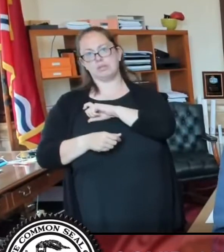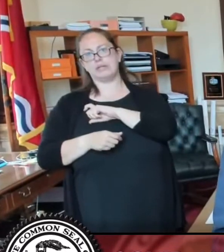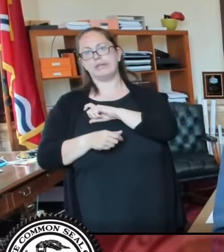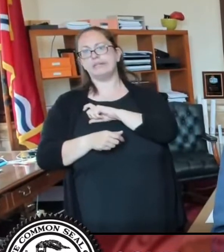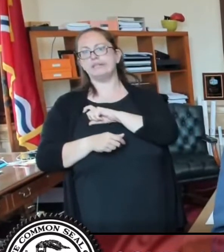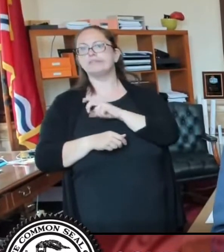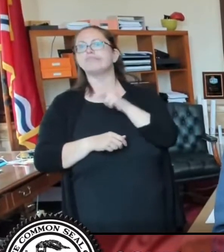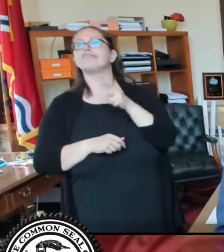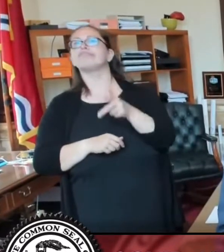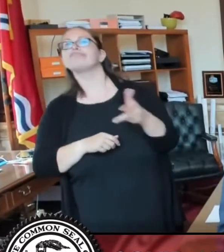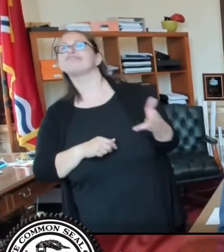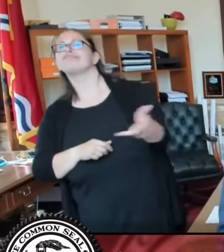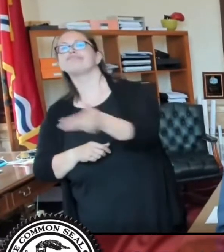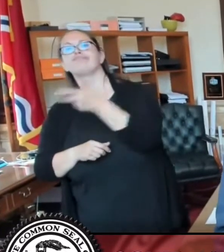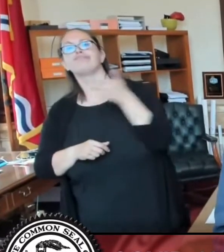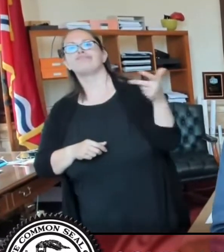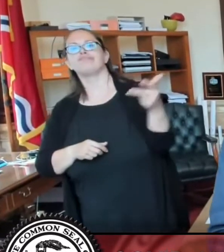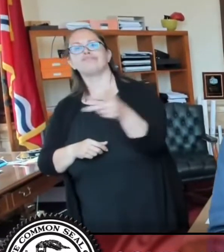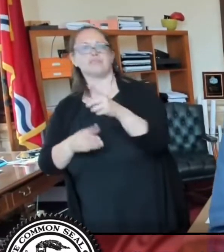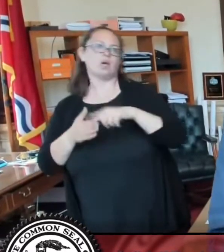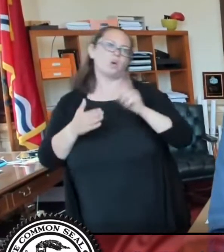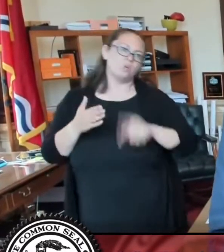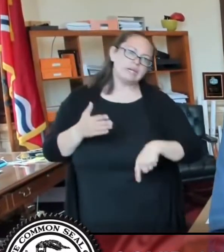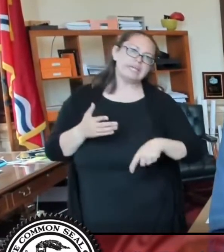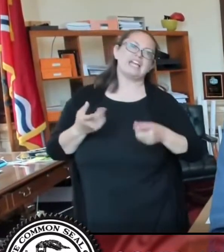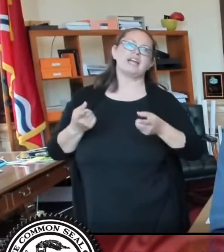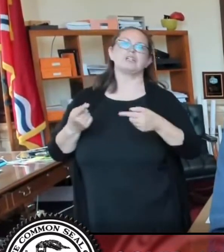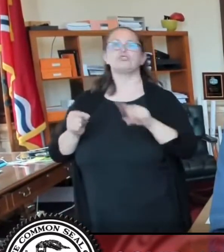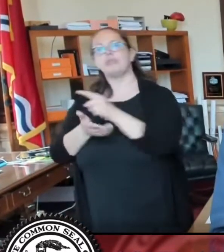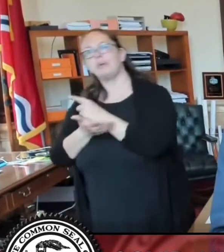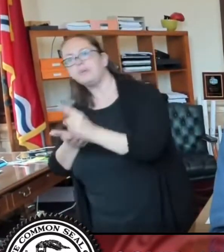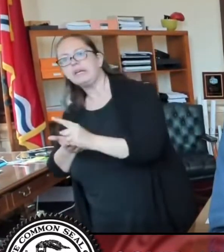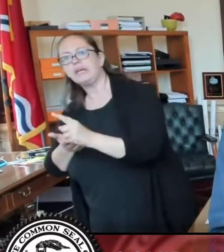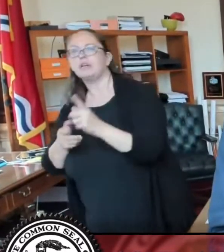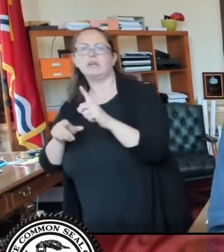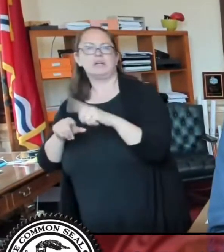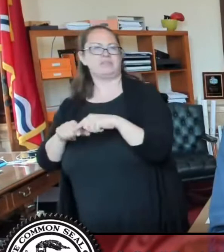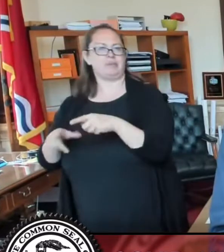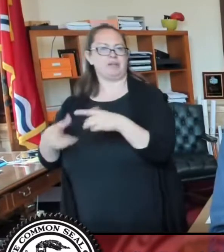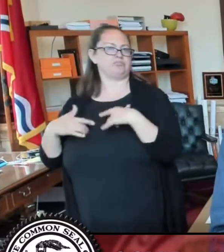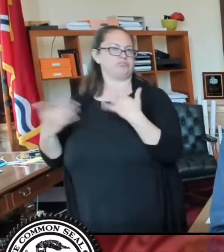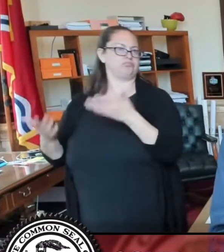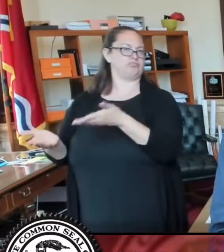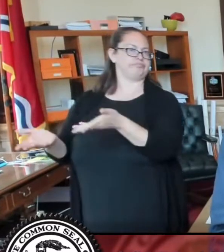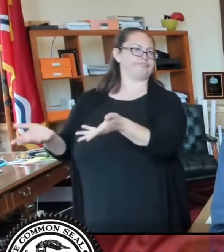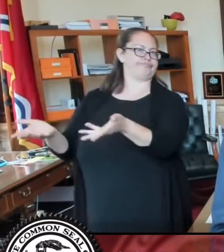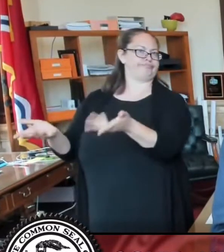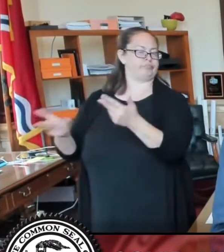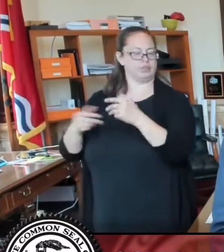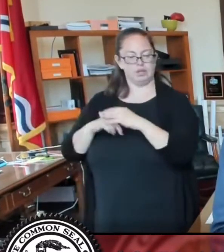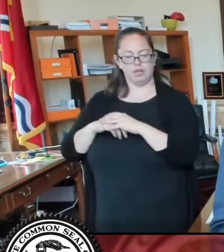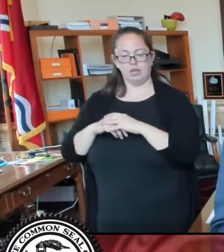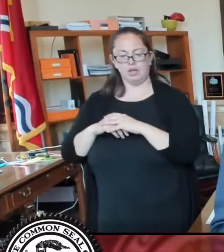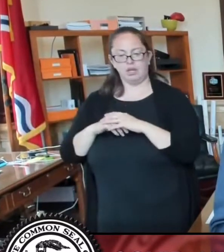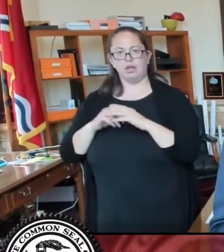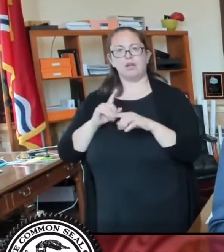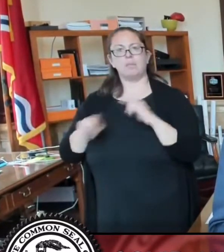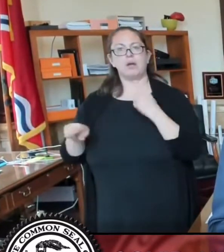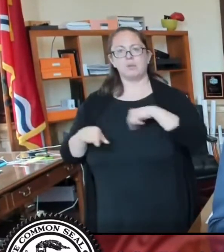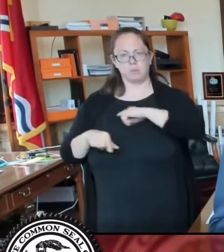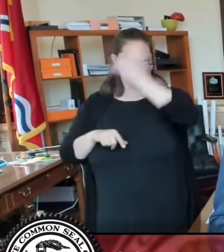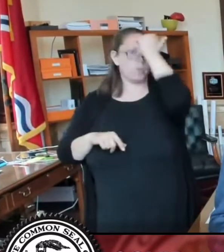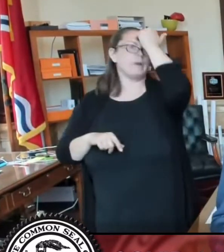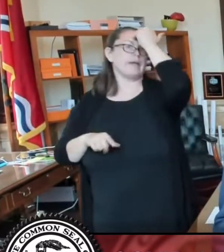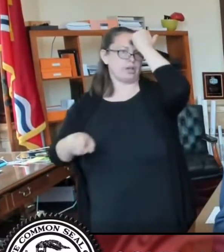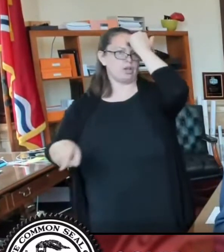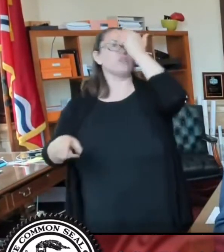during the weekend and sometimes during the week. All depends upon what the events are. But we're cognizant of the problem